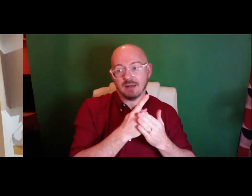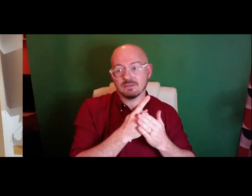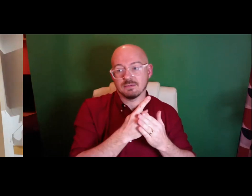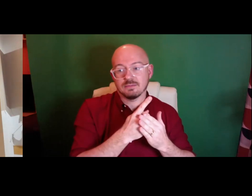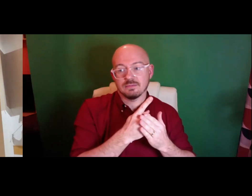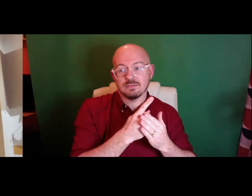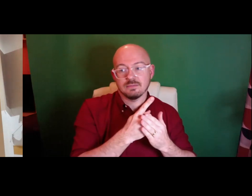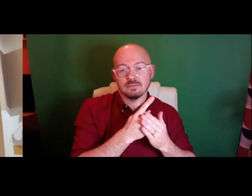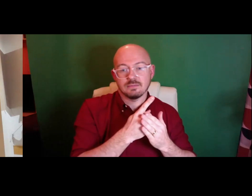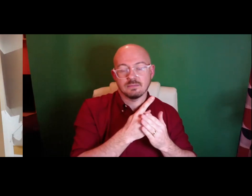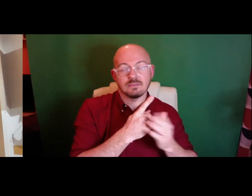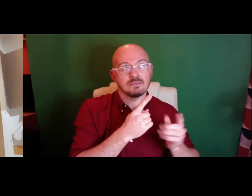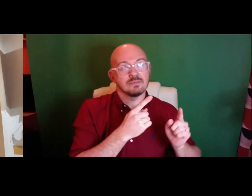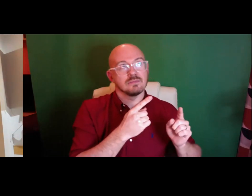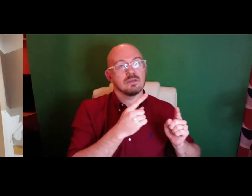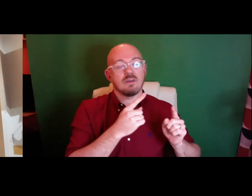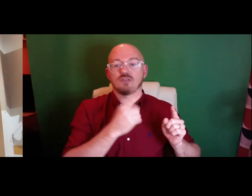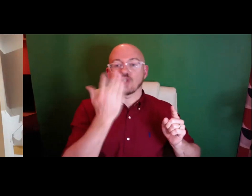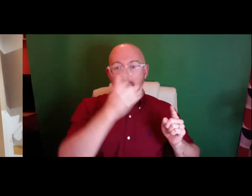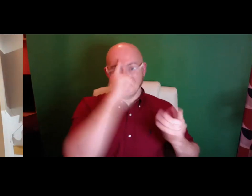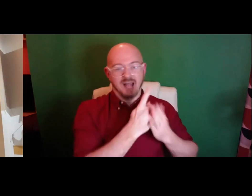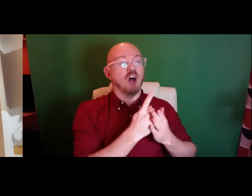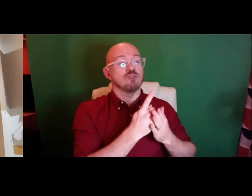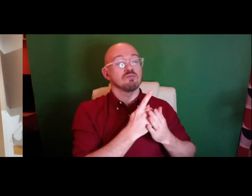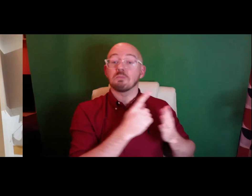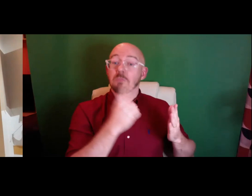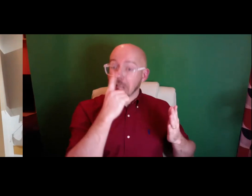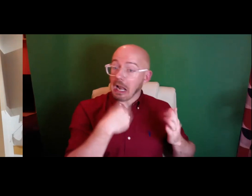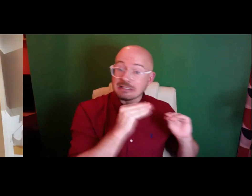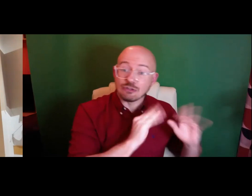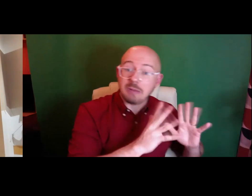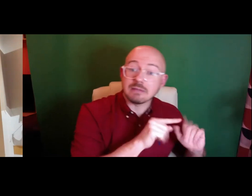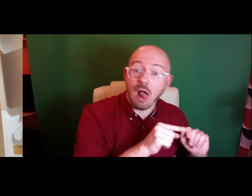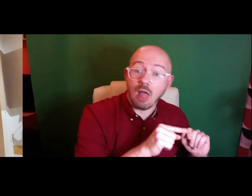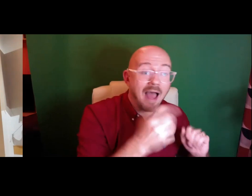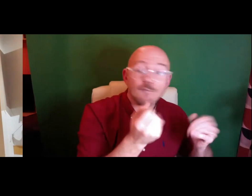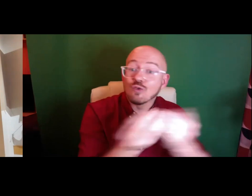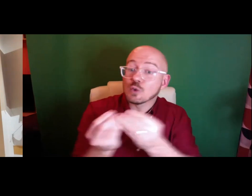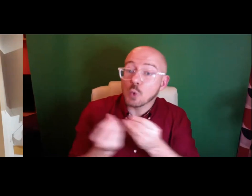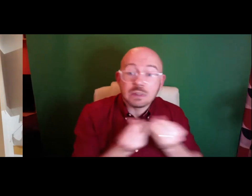as a national language, but it is available and it's mentioned specifically.